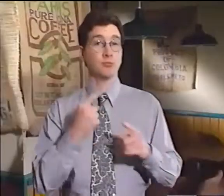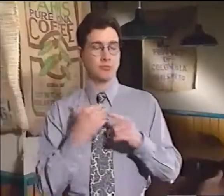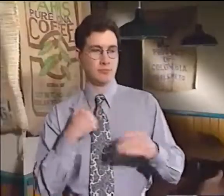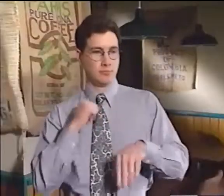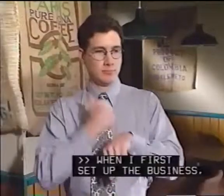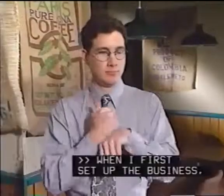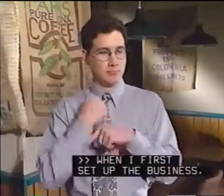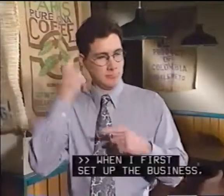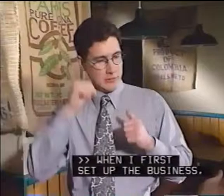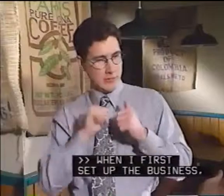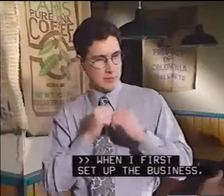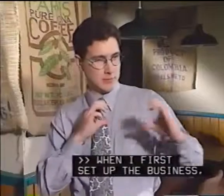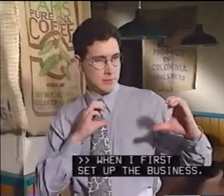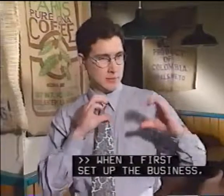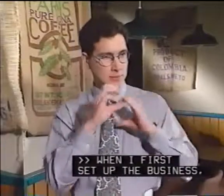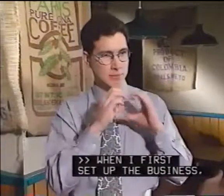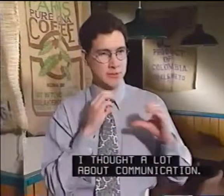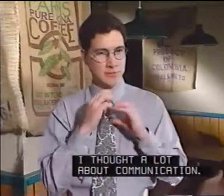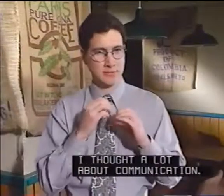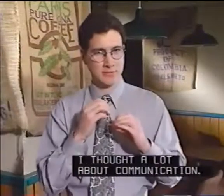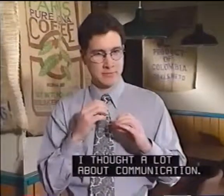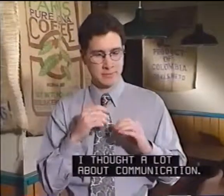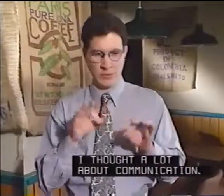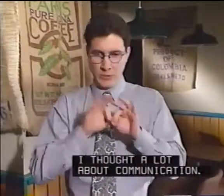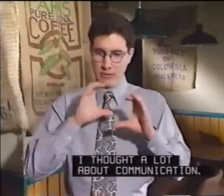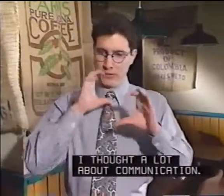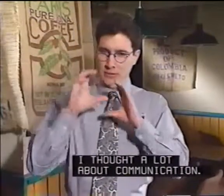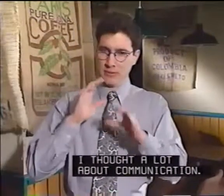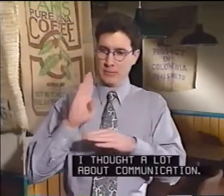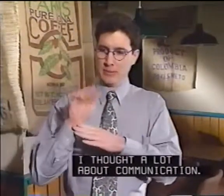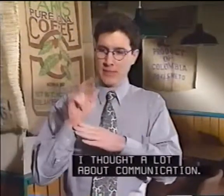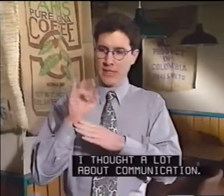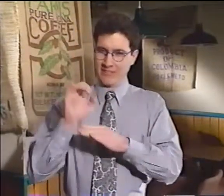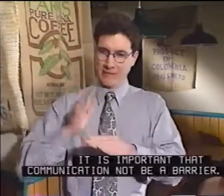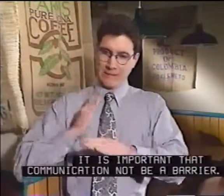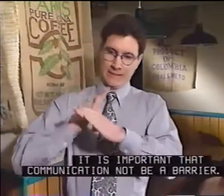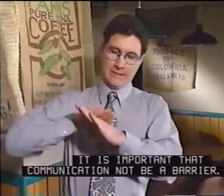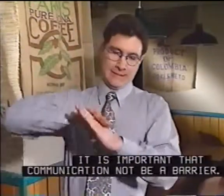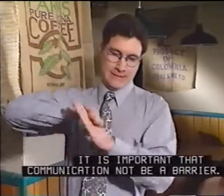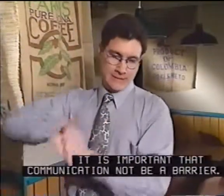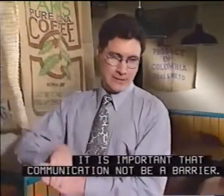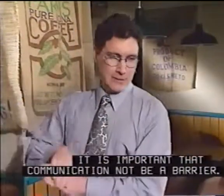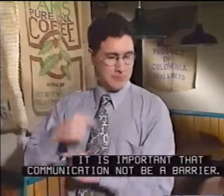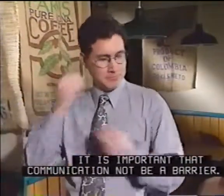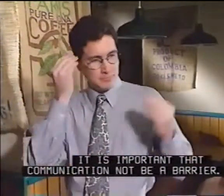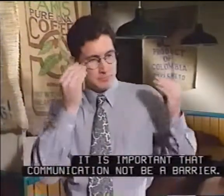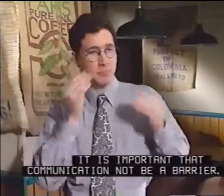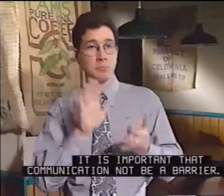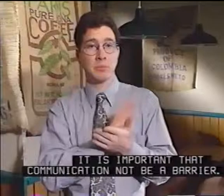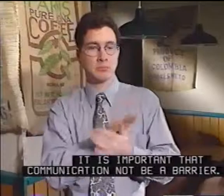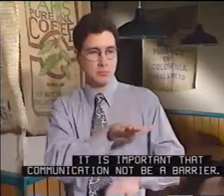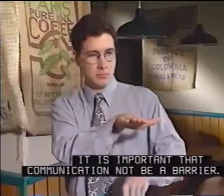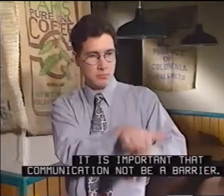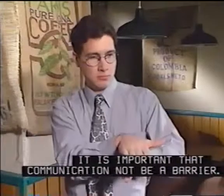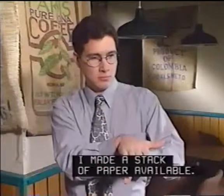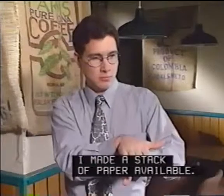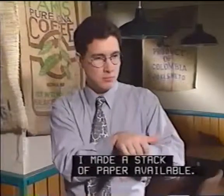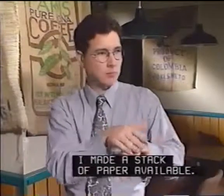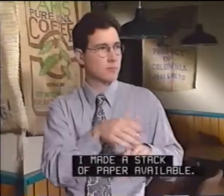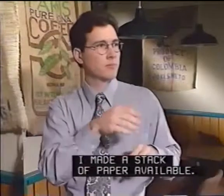When I first set up the business, I thought a lot about communication. It is important that communication not be a barrier. I made a stack of